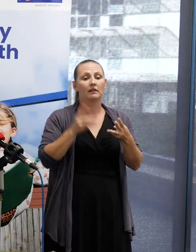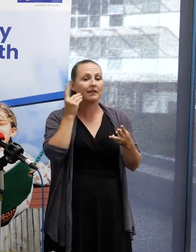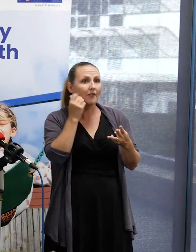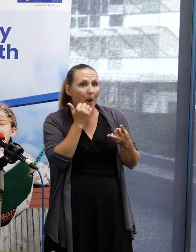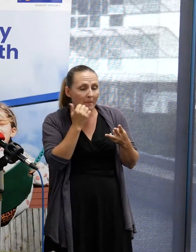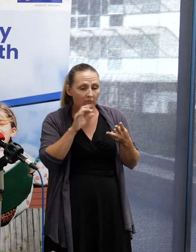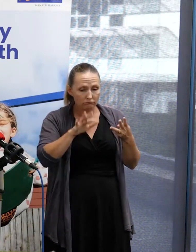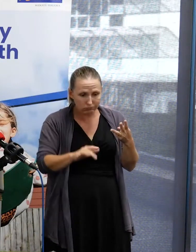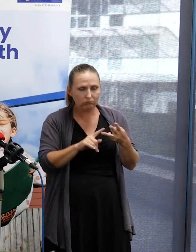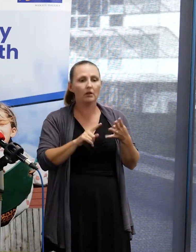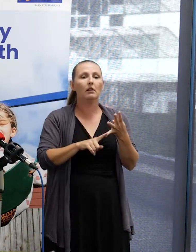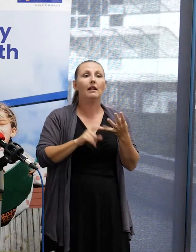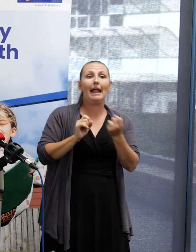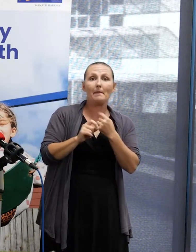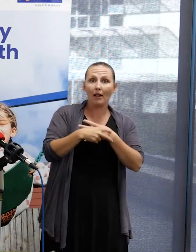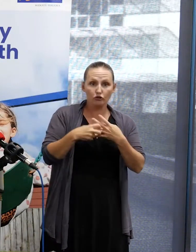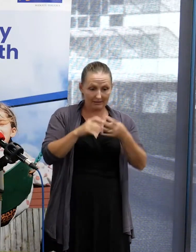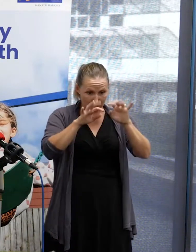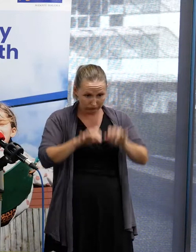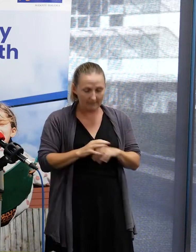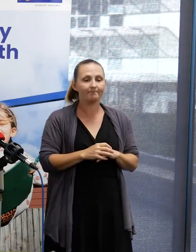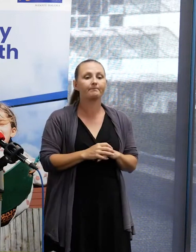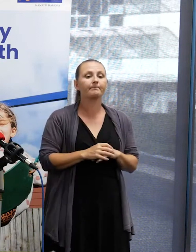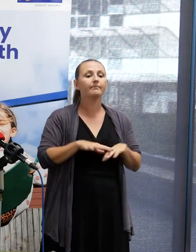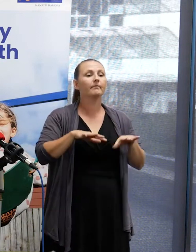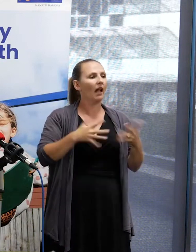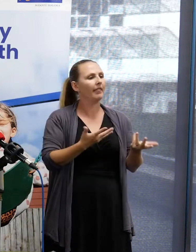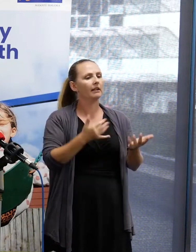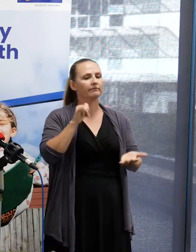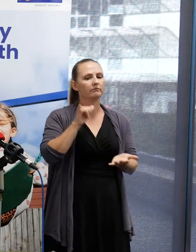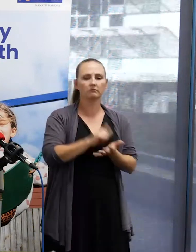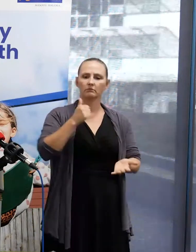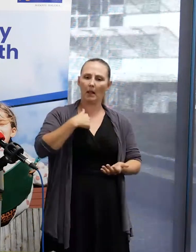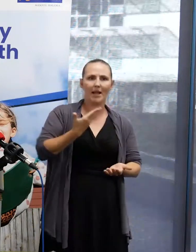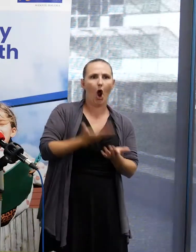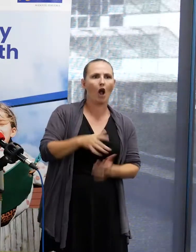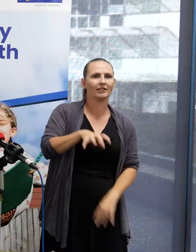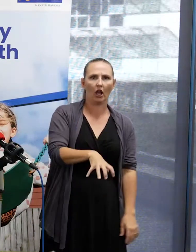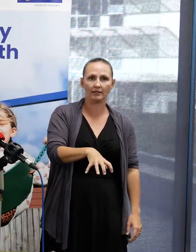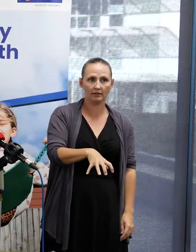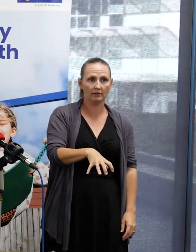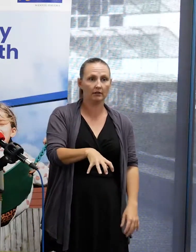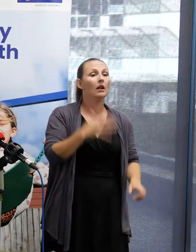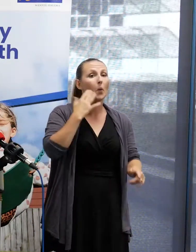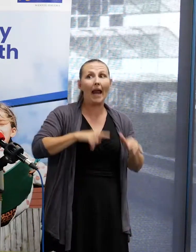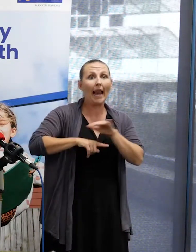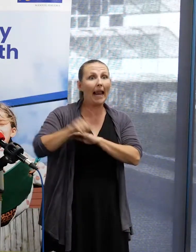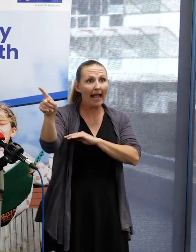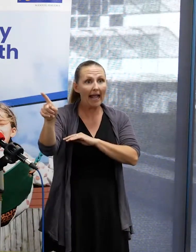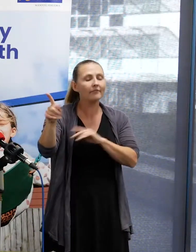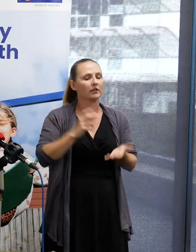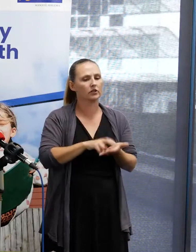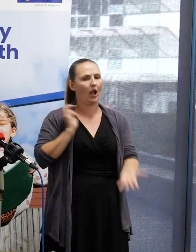address, for example, and then you are then located on the facility. You then sign off as you leave the facility, and it records